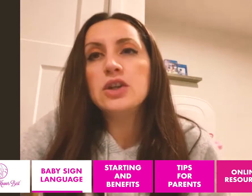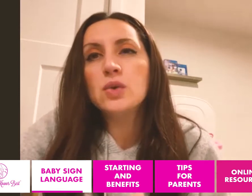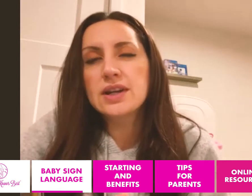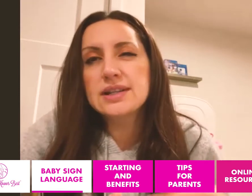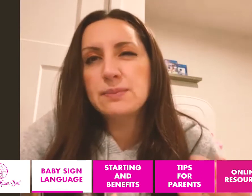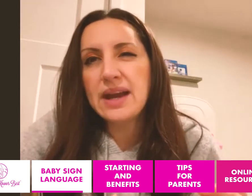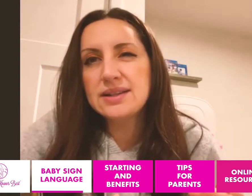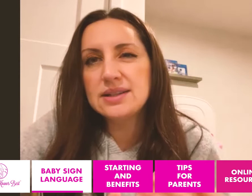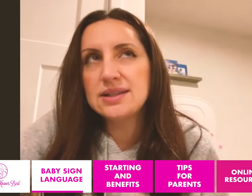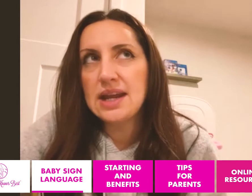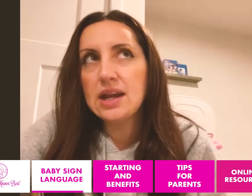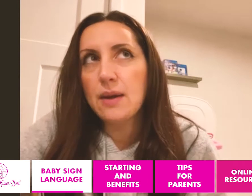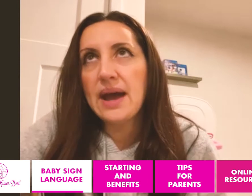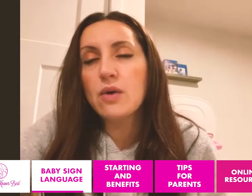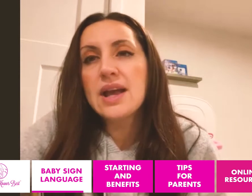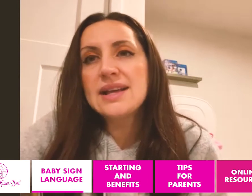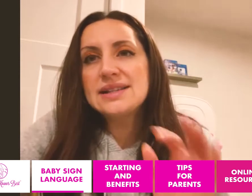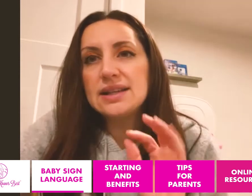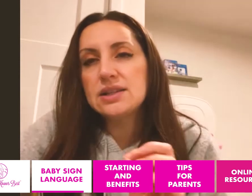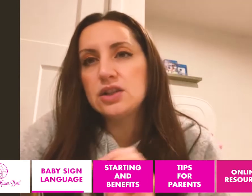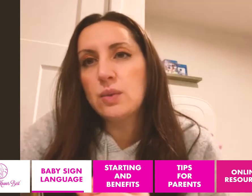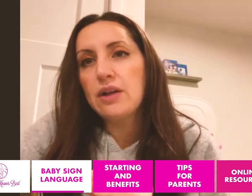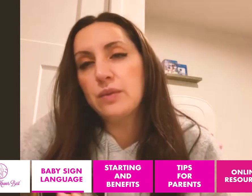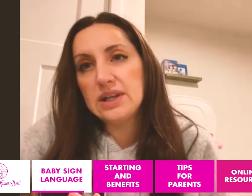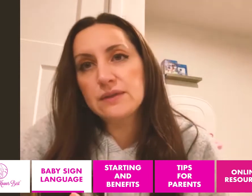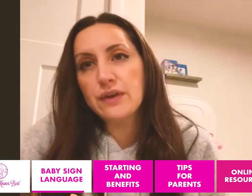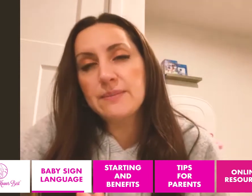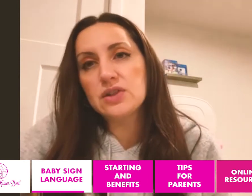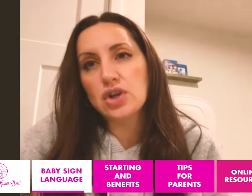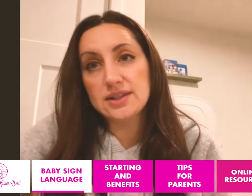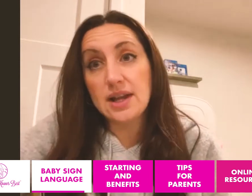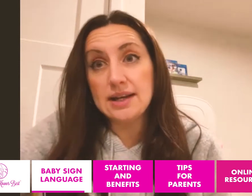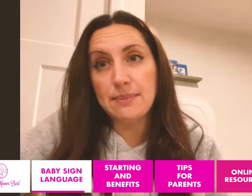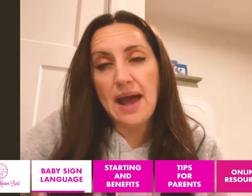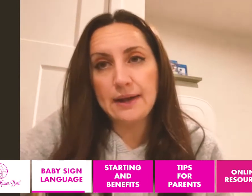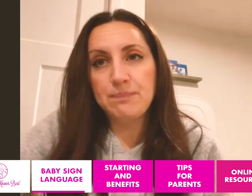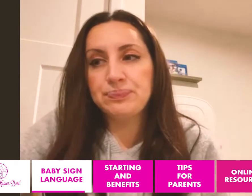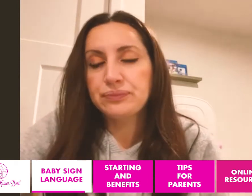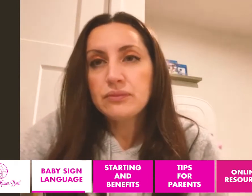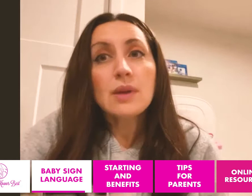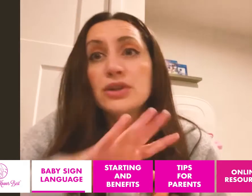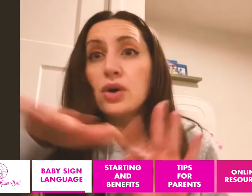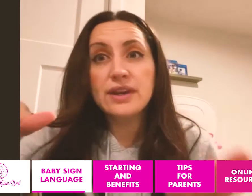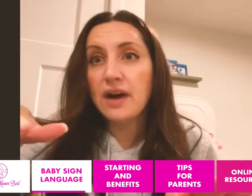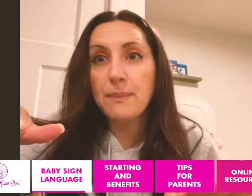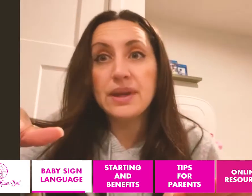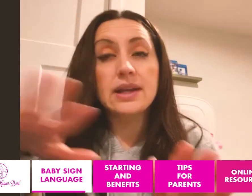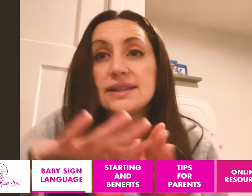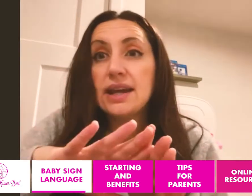can expect it to take about 6 to 12 weeks for them to start signing back. But don't give up.